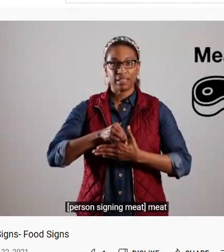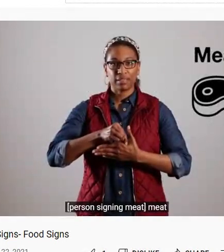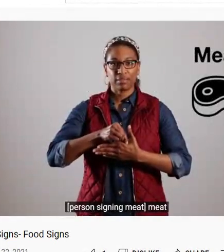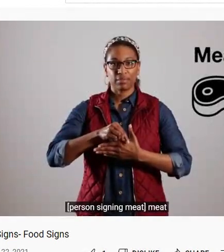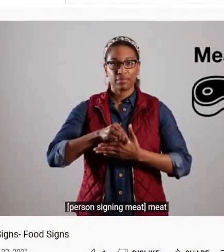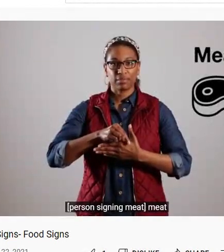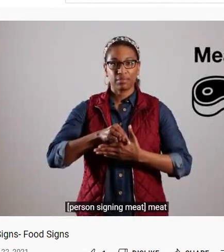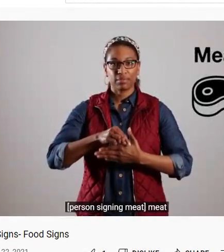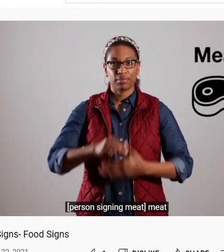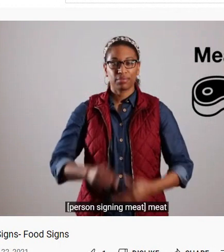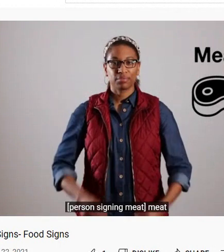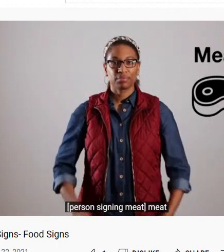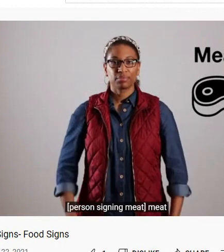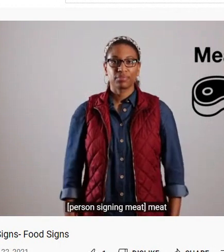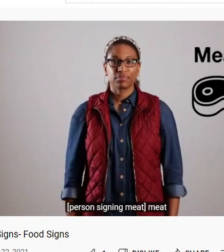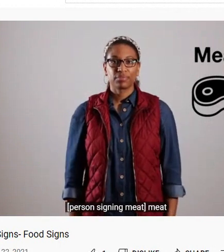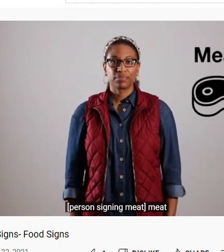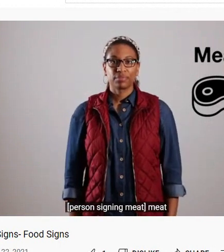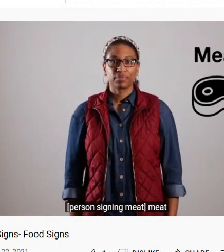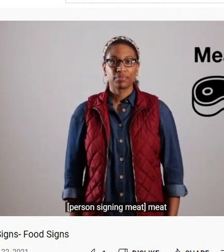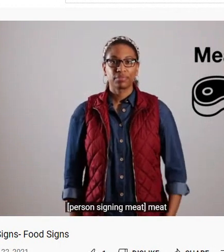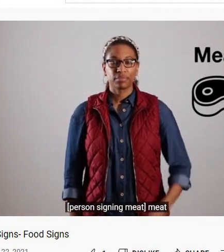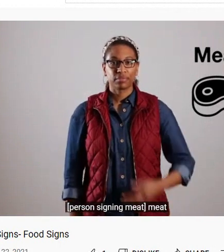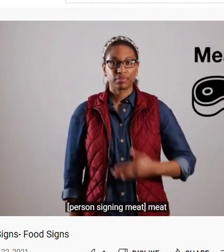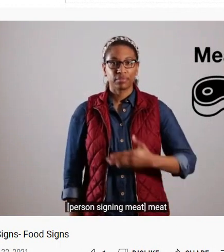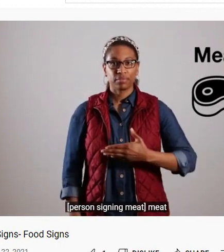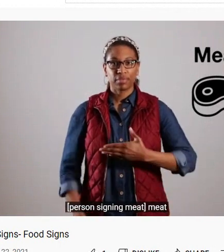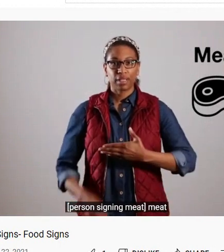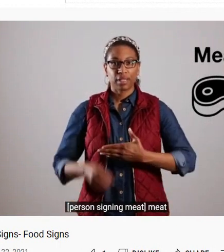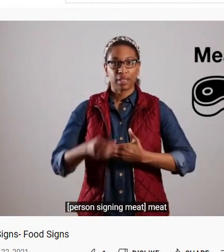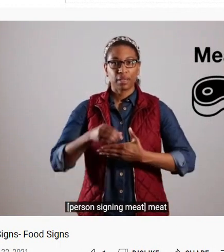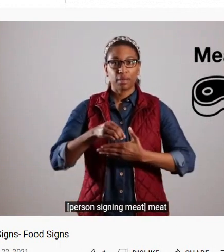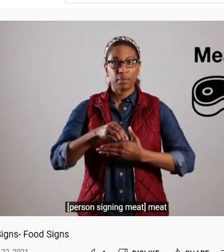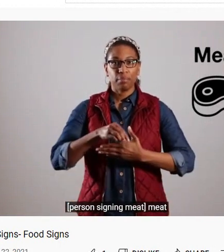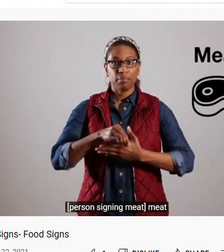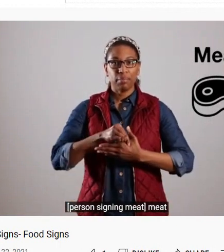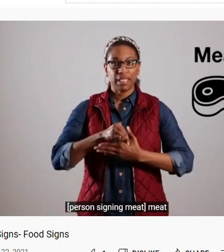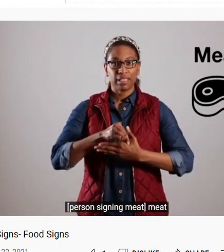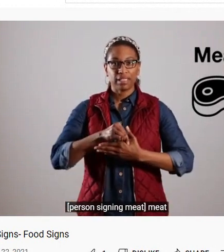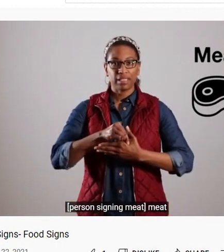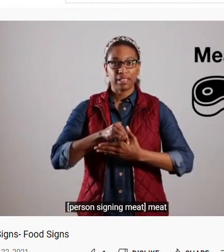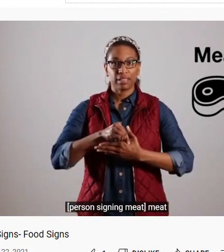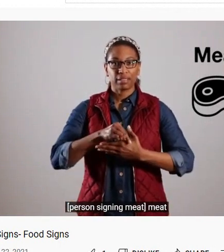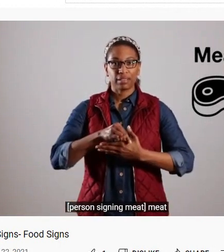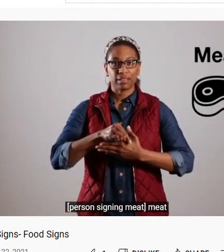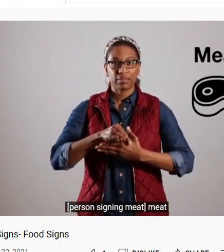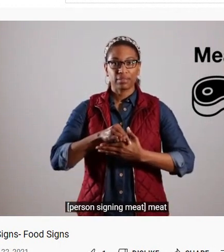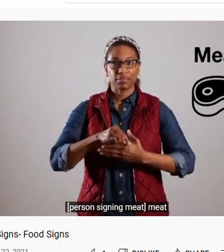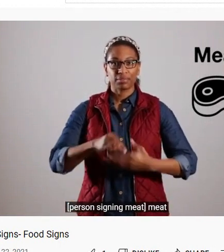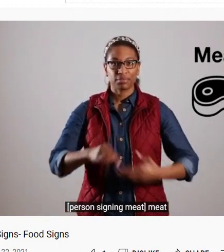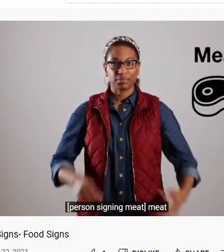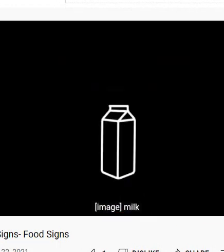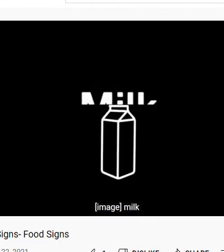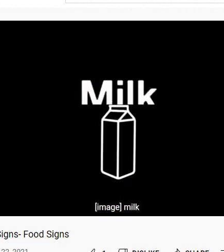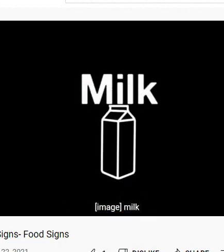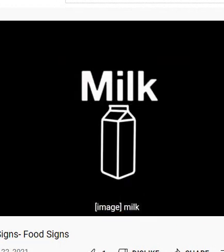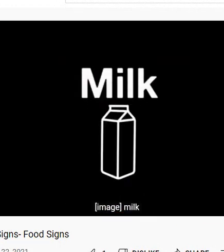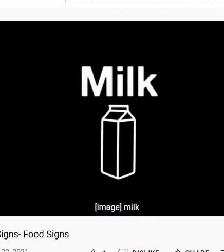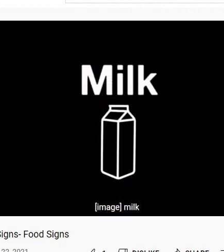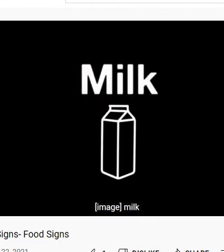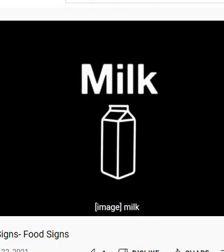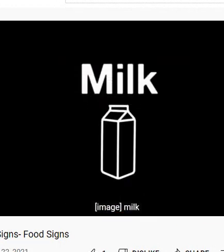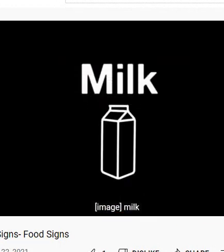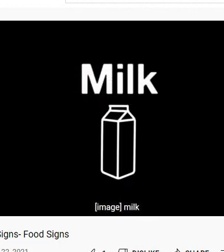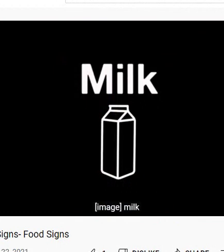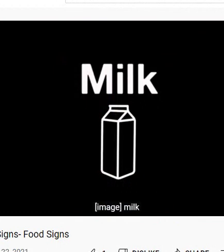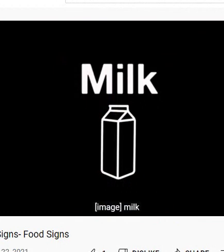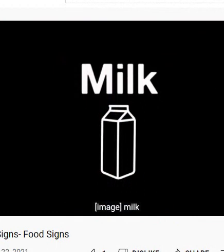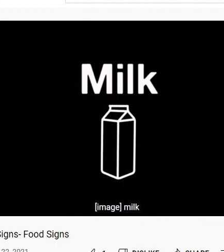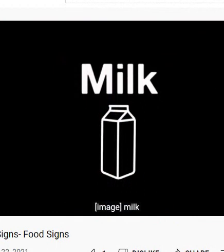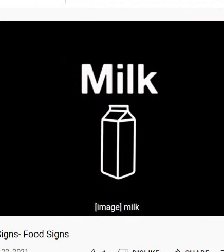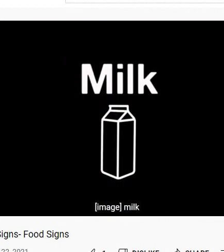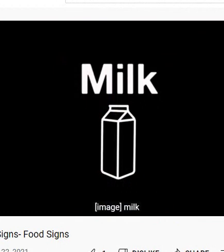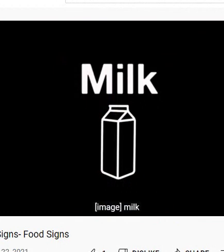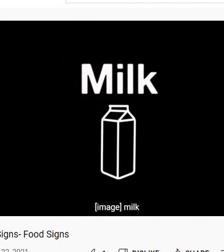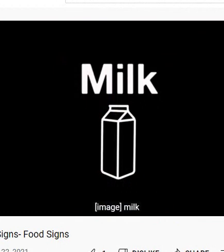Meat. Meat.